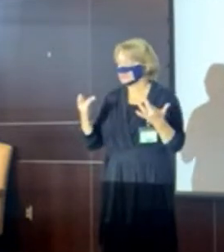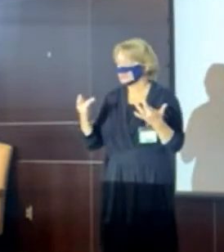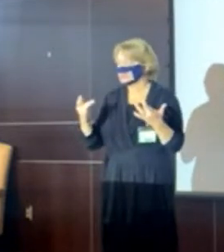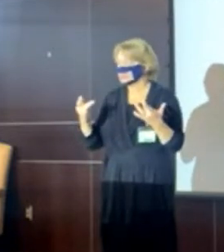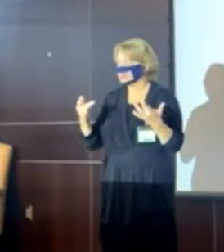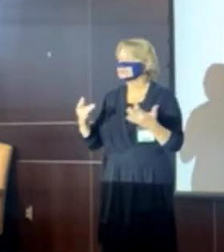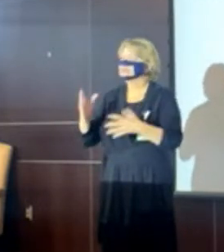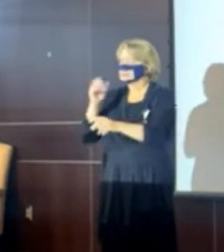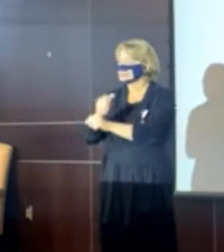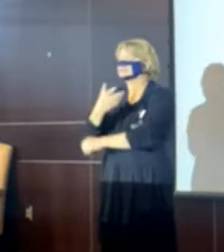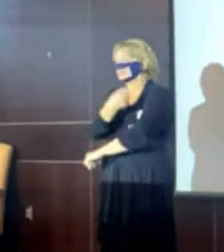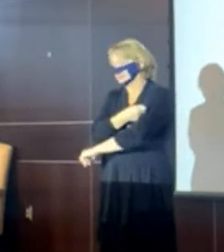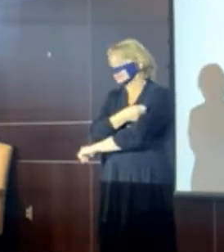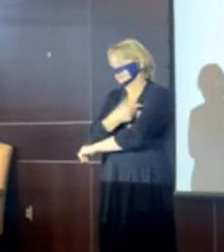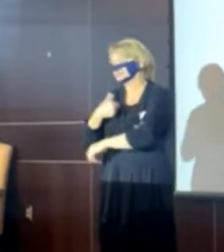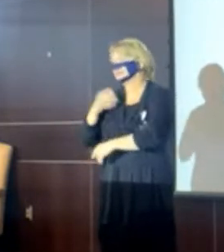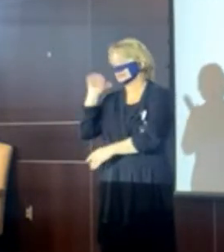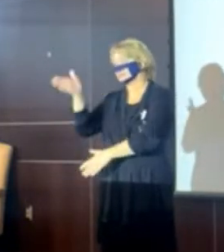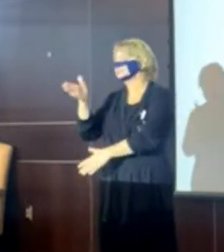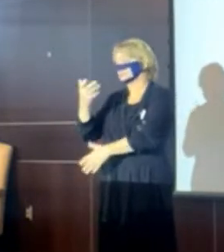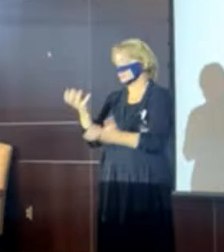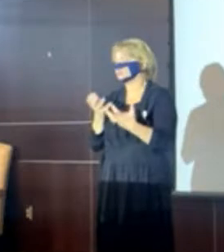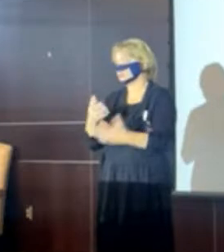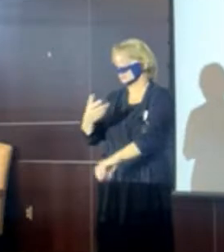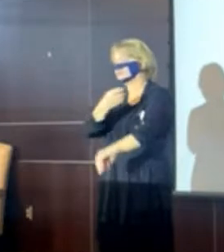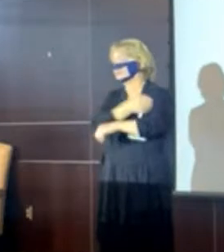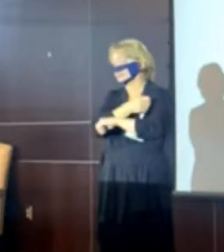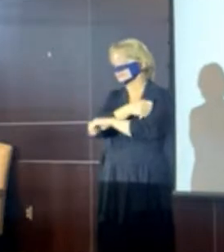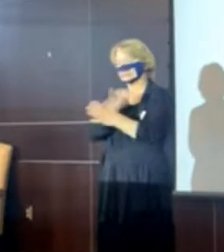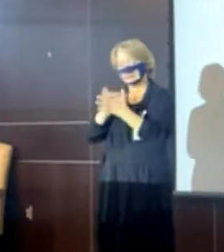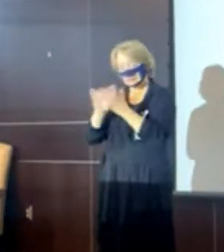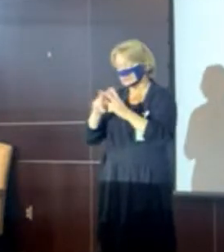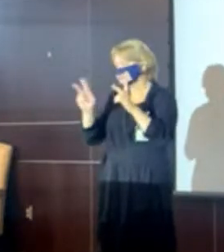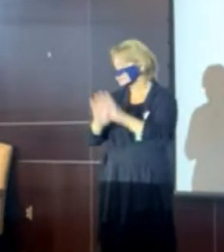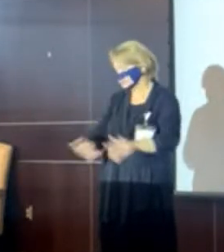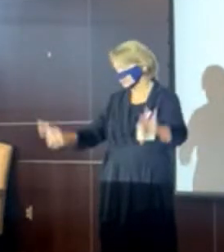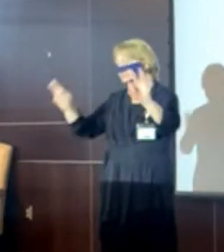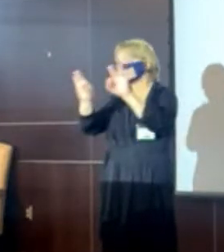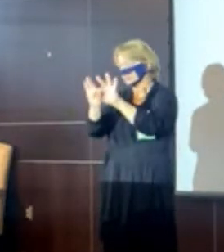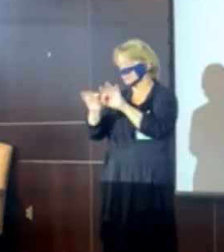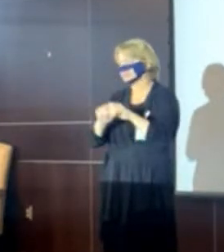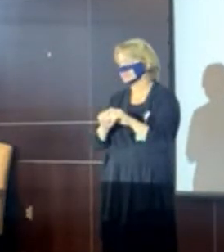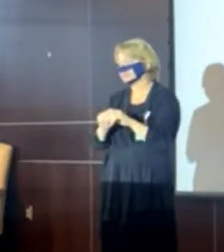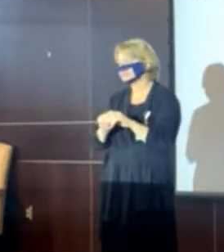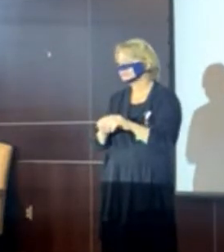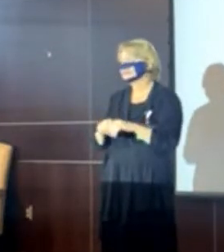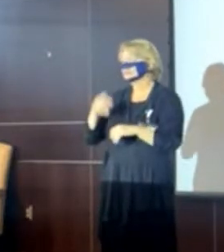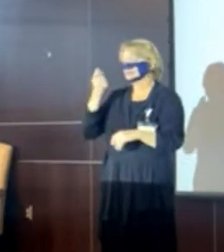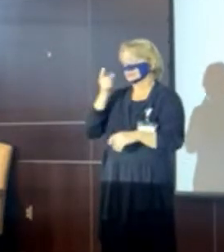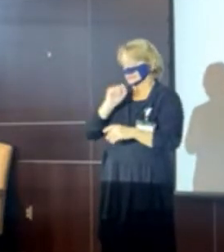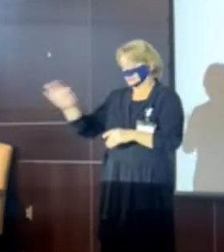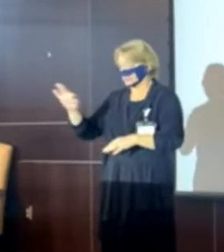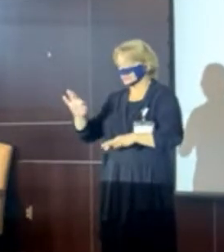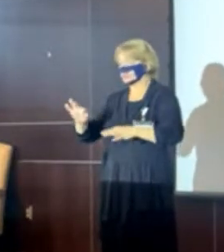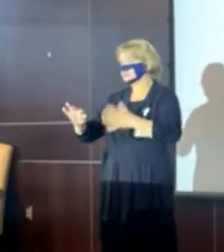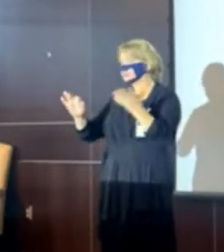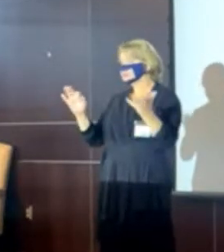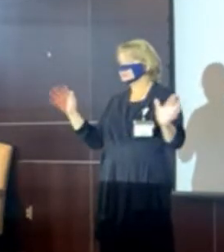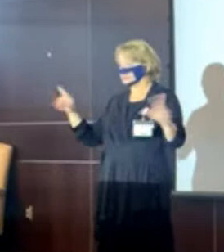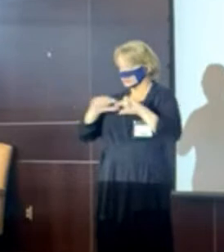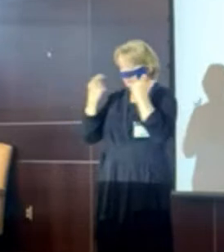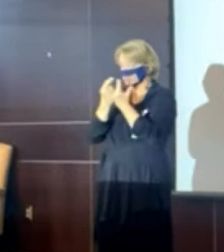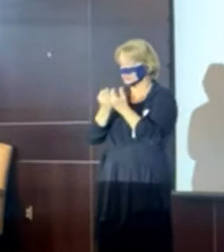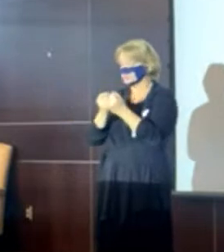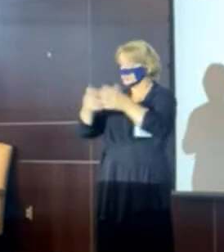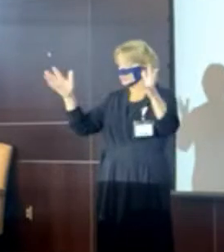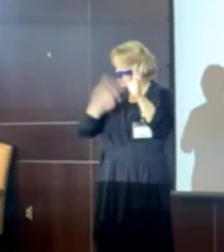be vaccinated. I think that would be very important that you're vaccinated if you're getting into large crowds. I would